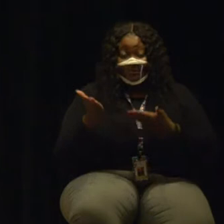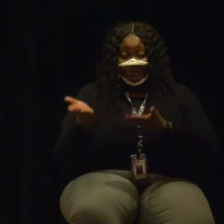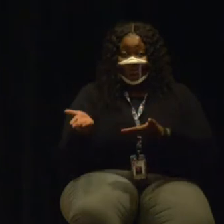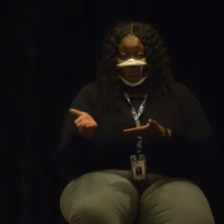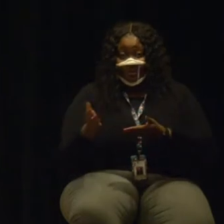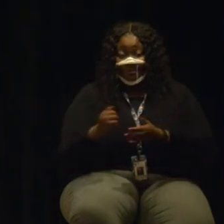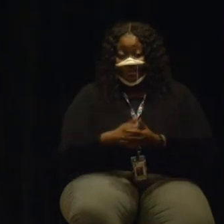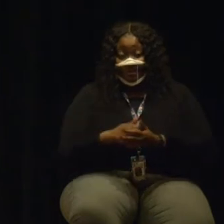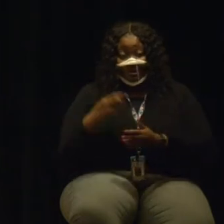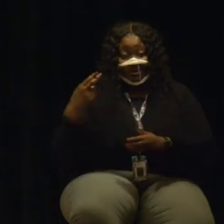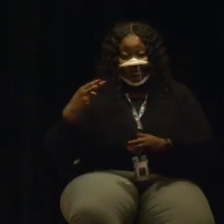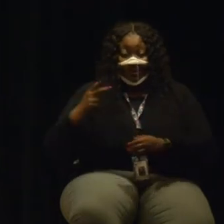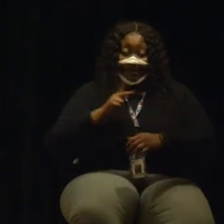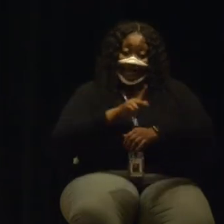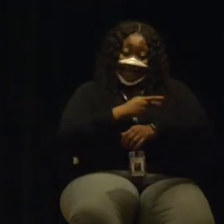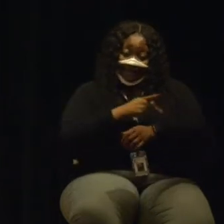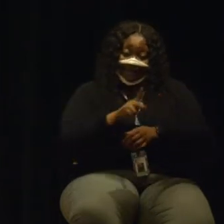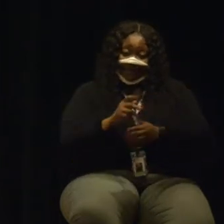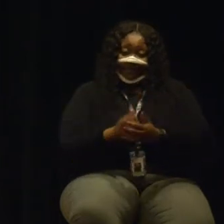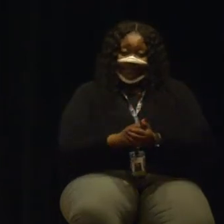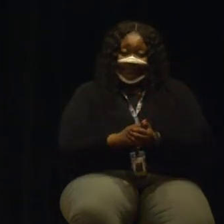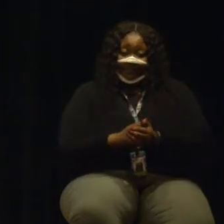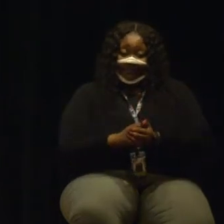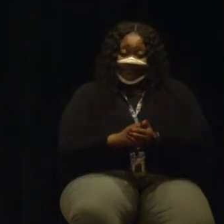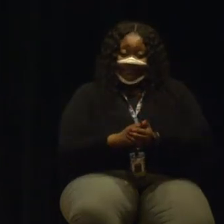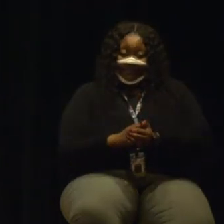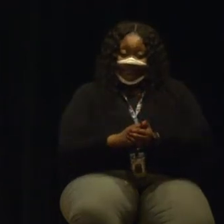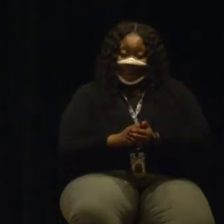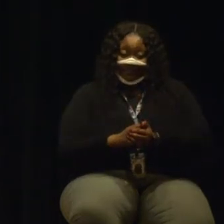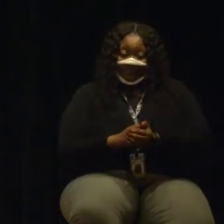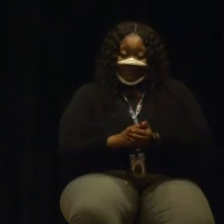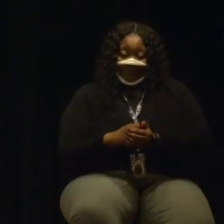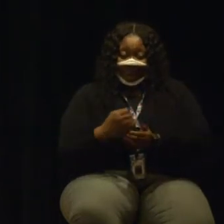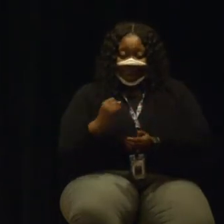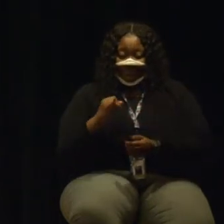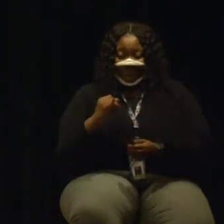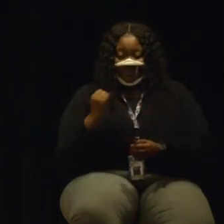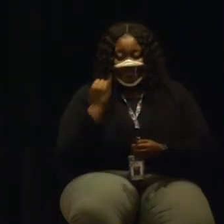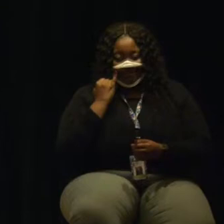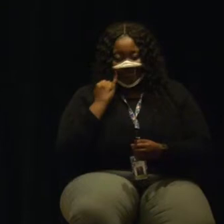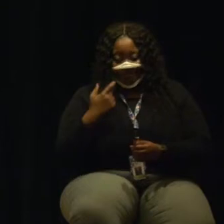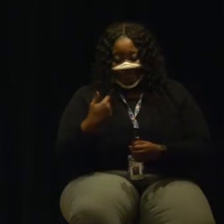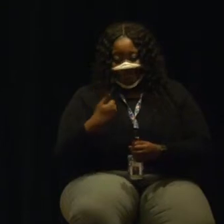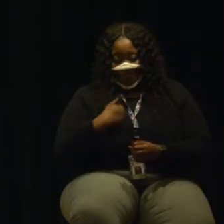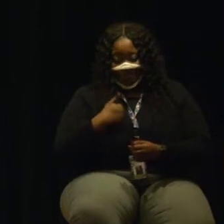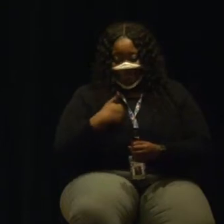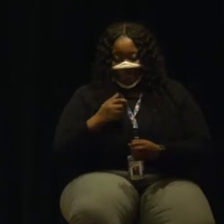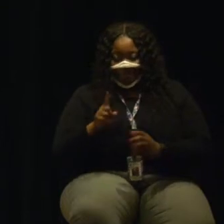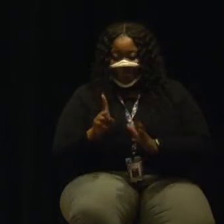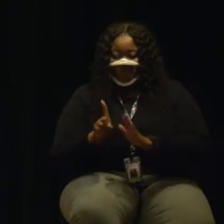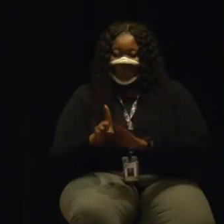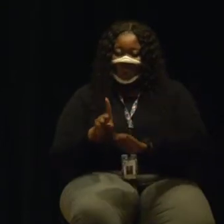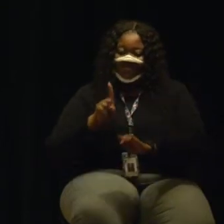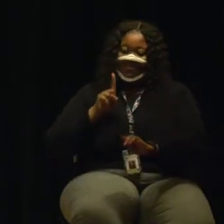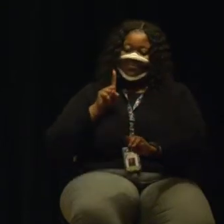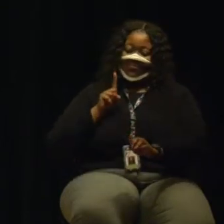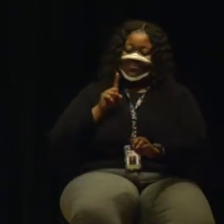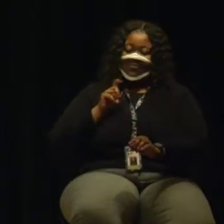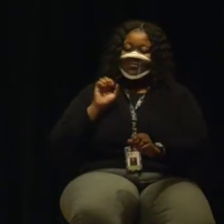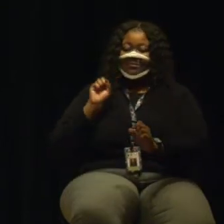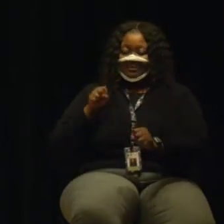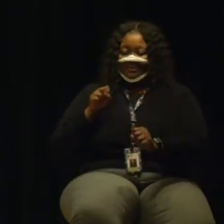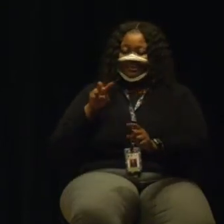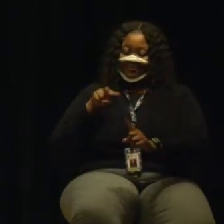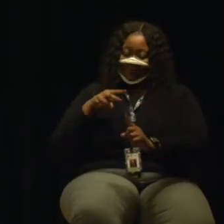ones, is the more you can decenter yourself, the better the poem will be. Right, because, like you said, you start by